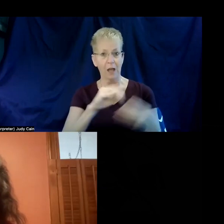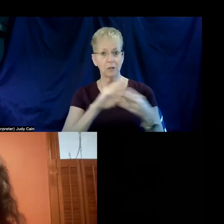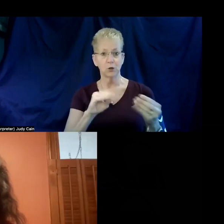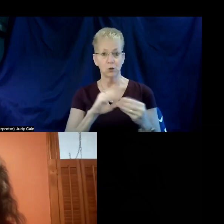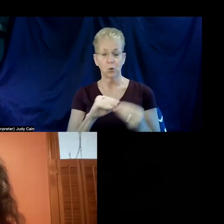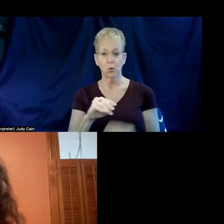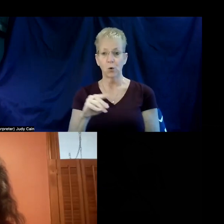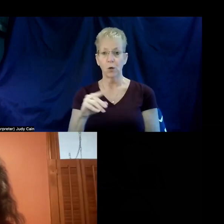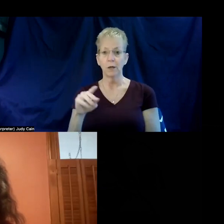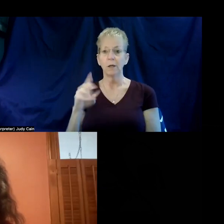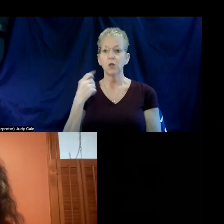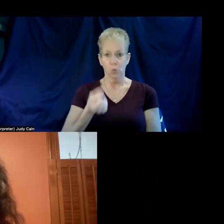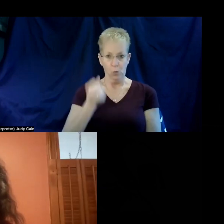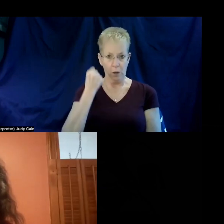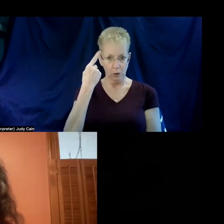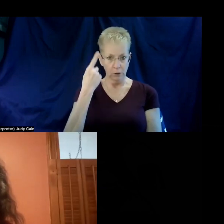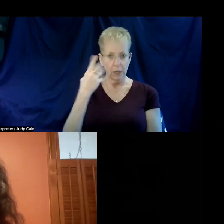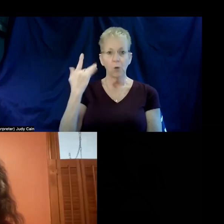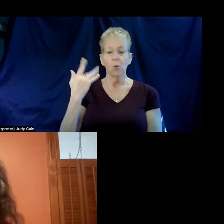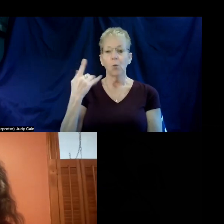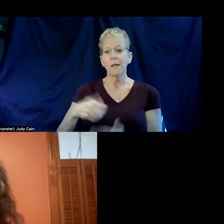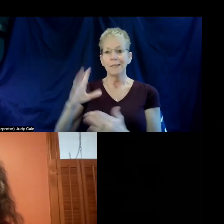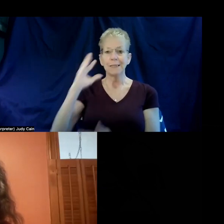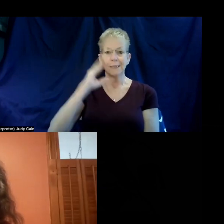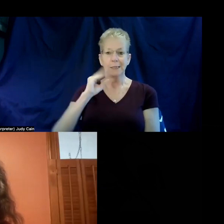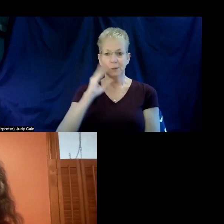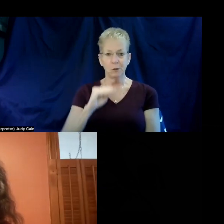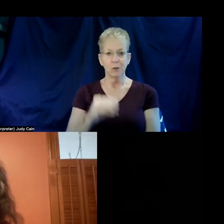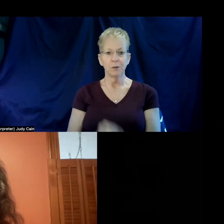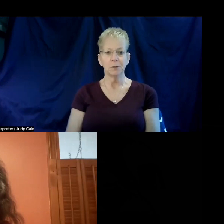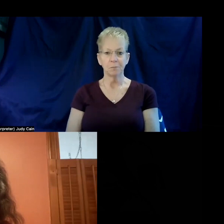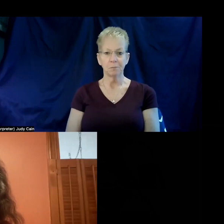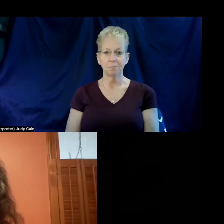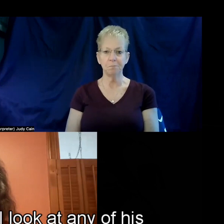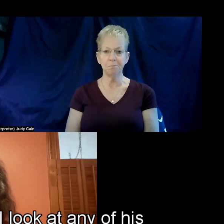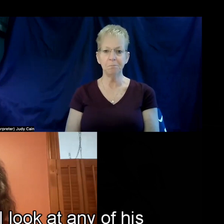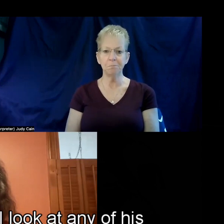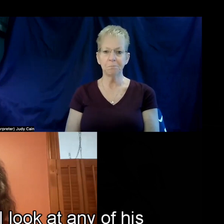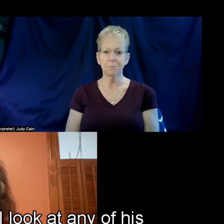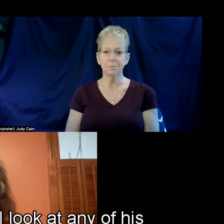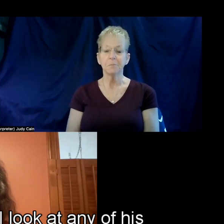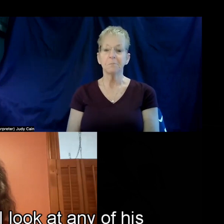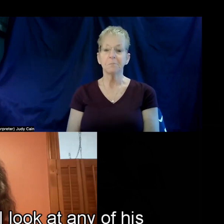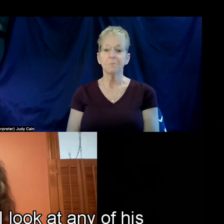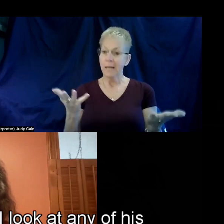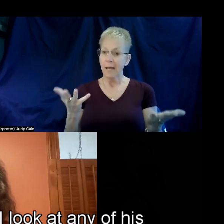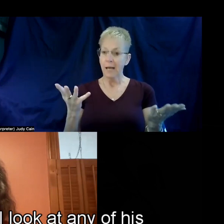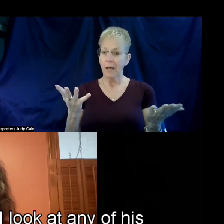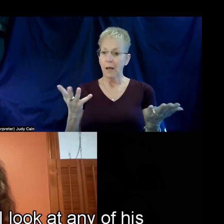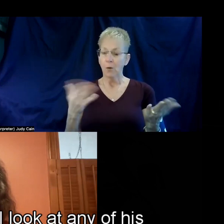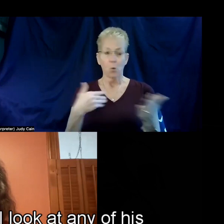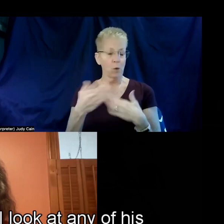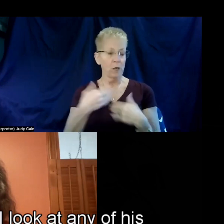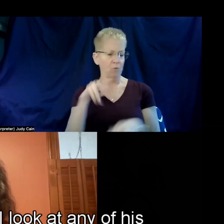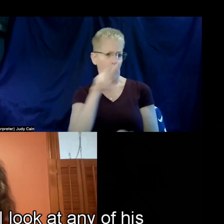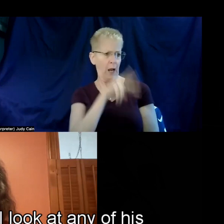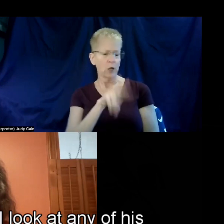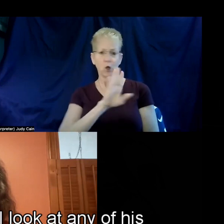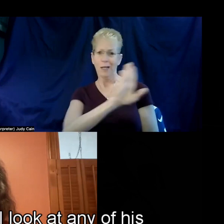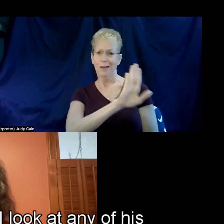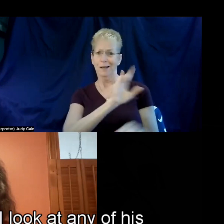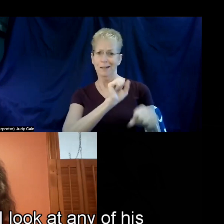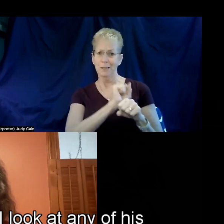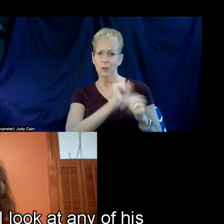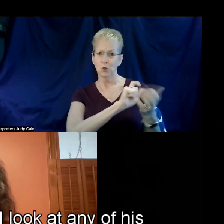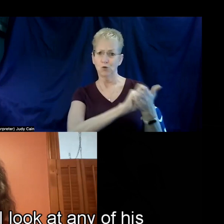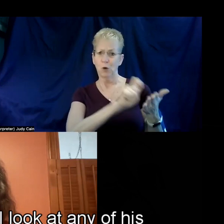you'll understand what he went through. Oh, And now, whenever I look at any of his work,